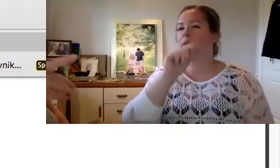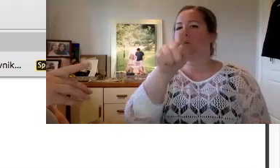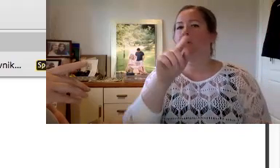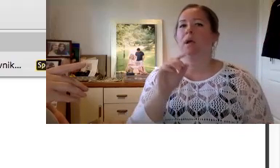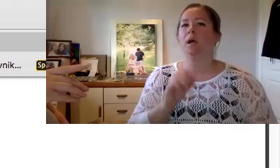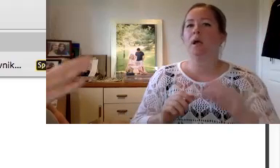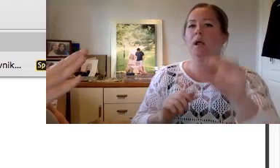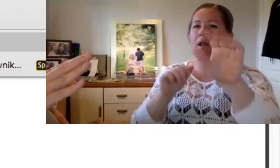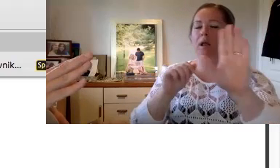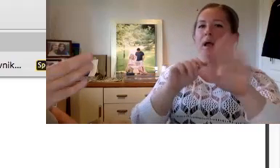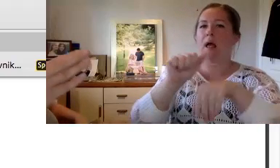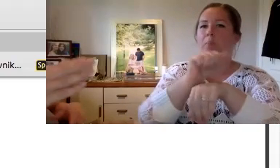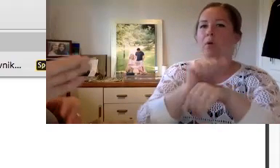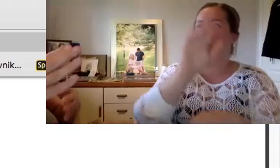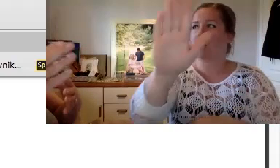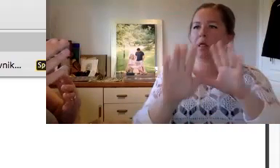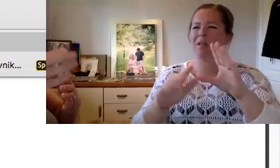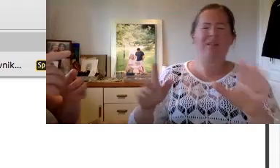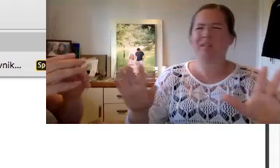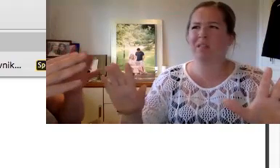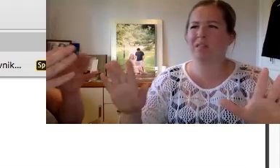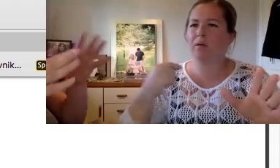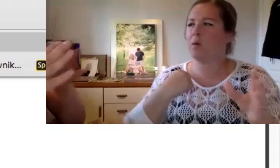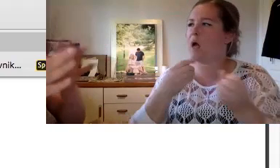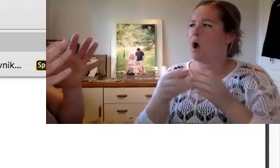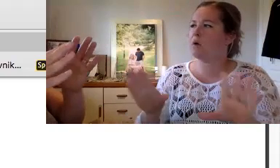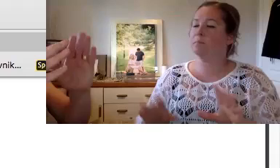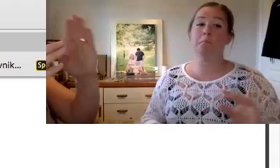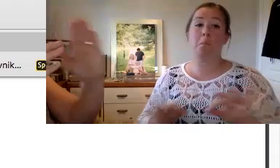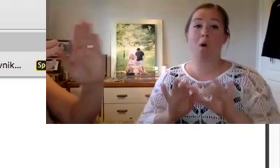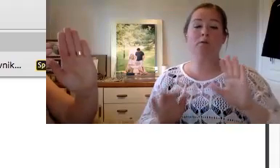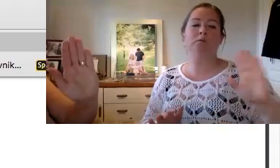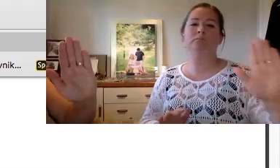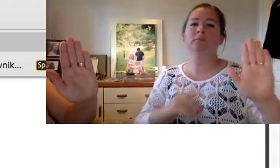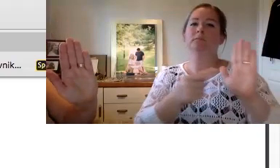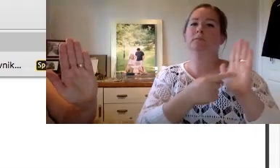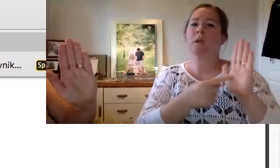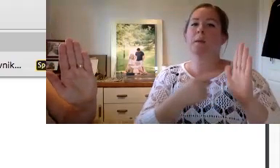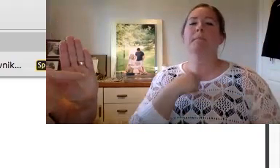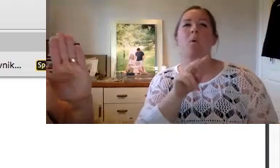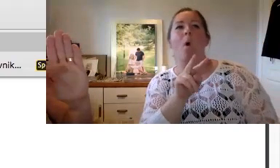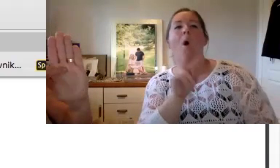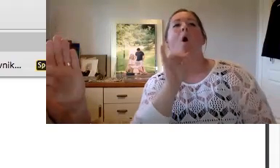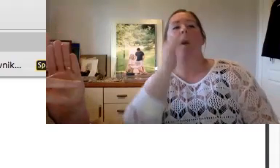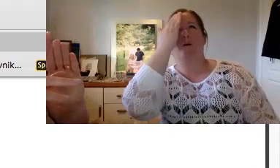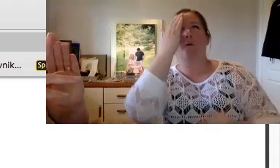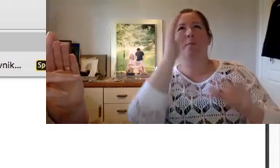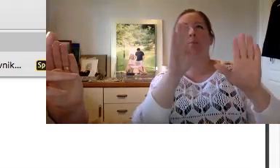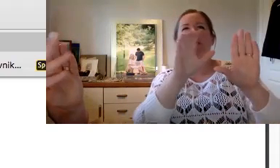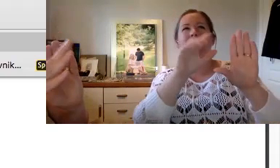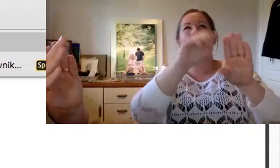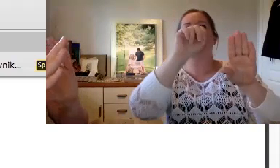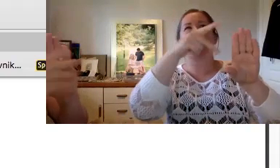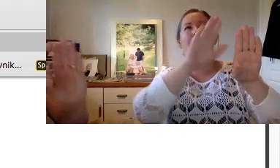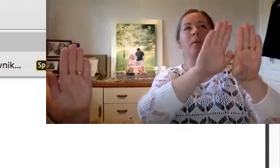So then it kind of pointing out where on the map. It's very confusing, so just keep your hand up and talk. For example, oh,